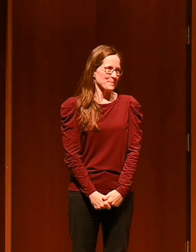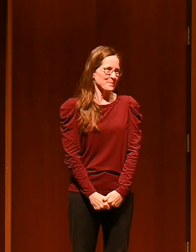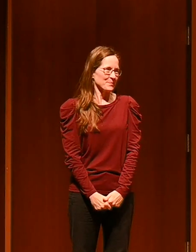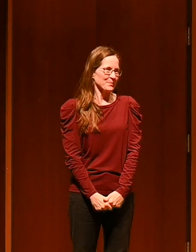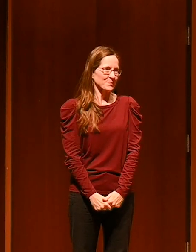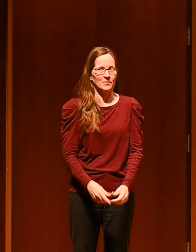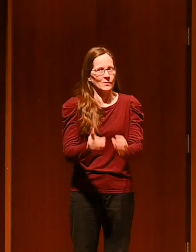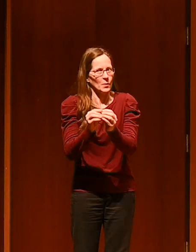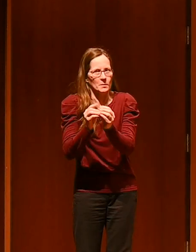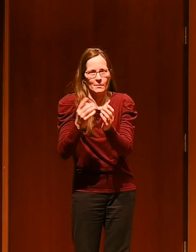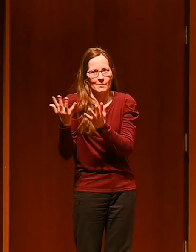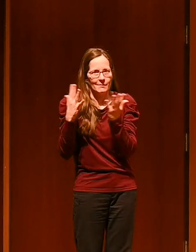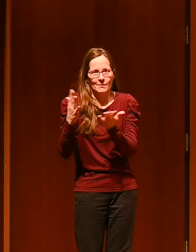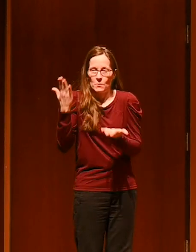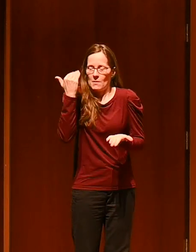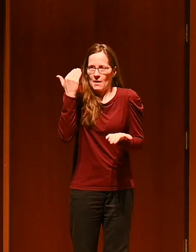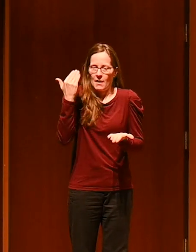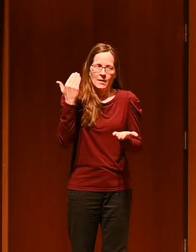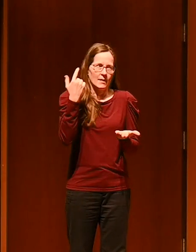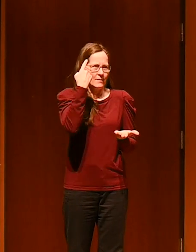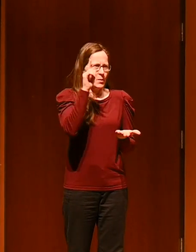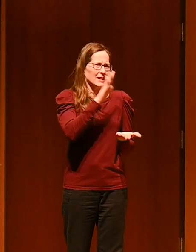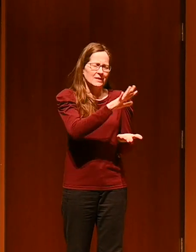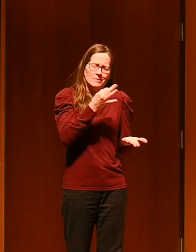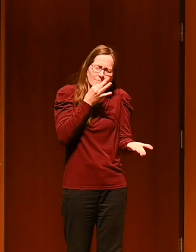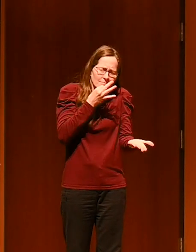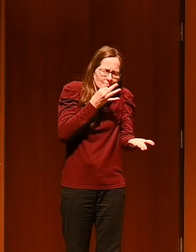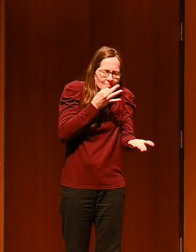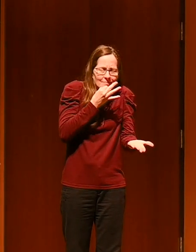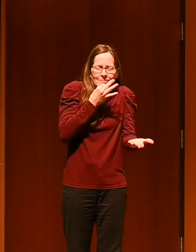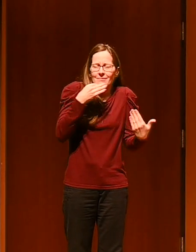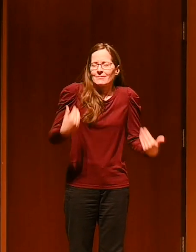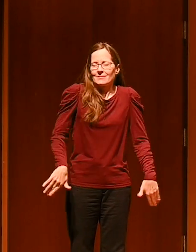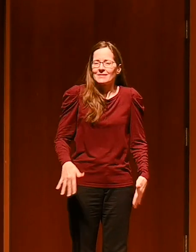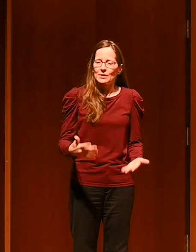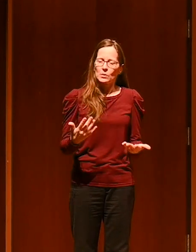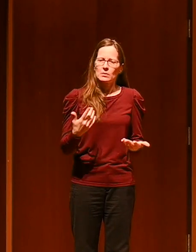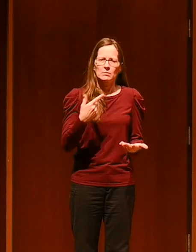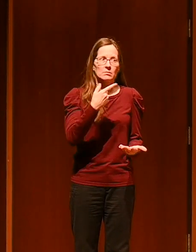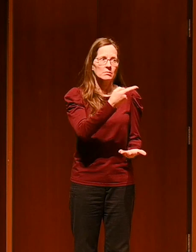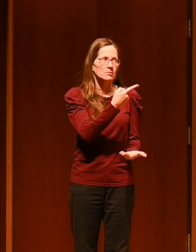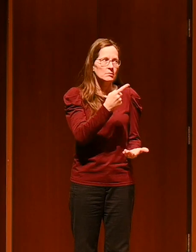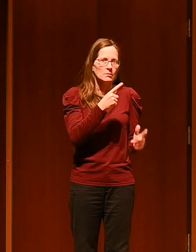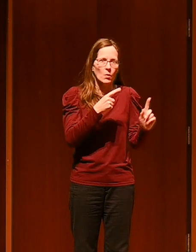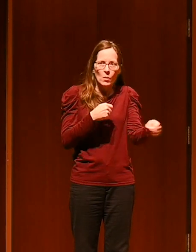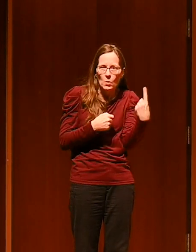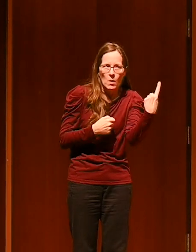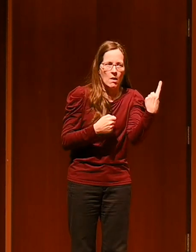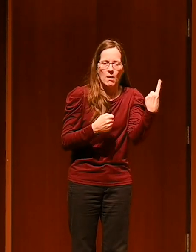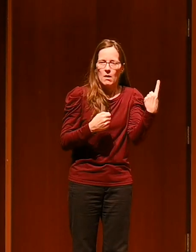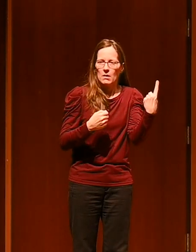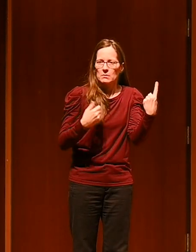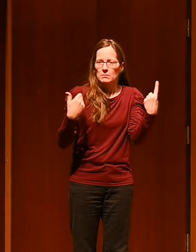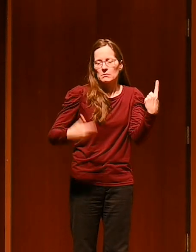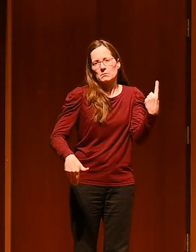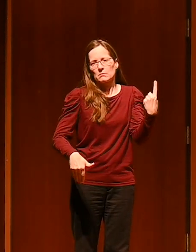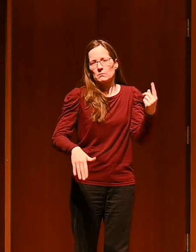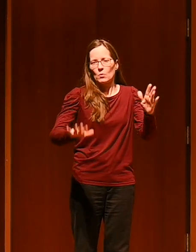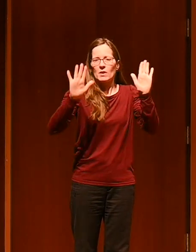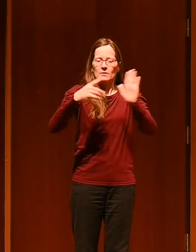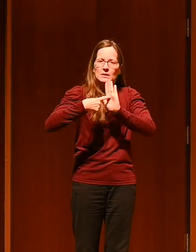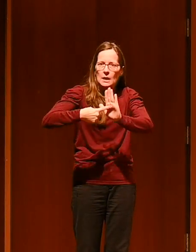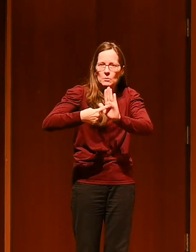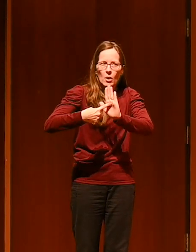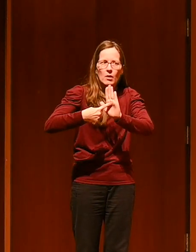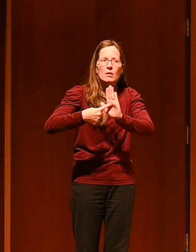applaud Professor Blackman for his dexterity, his expertise. And he's just one shining example of the pride we take and